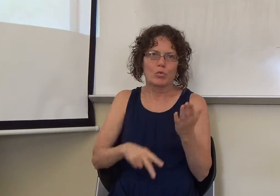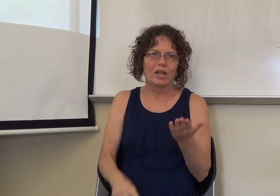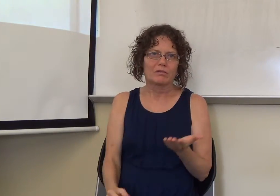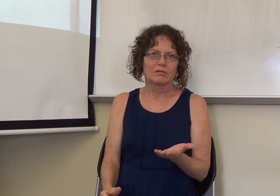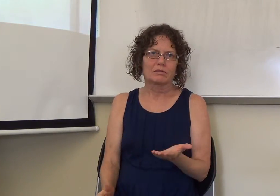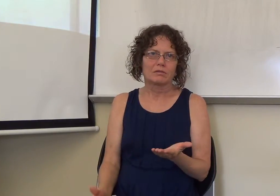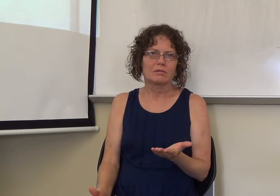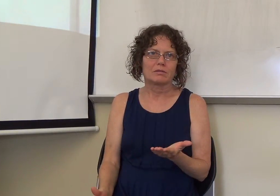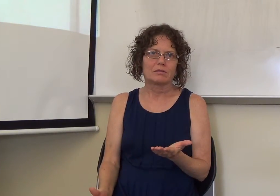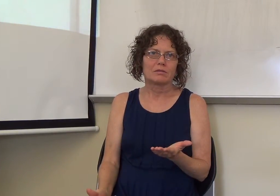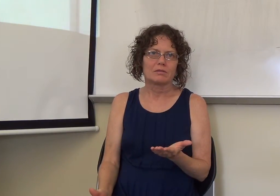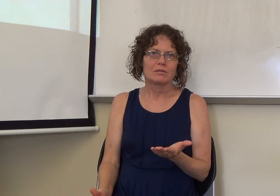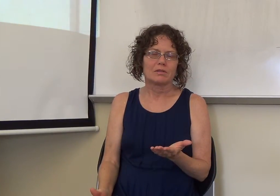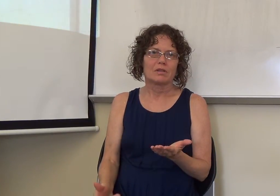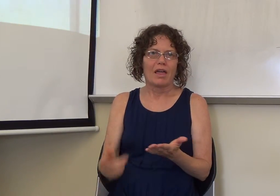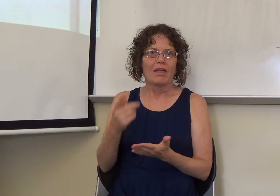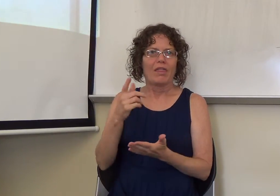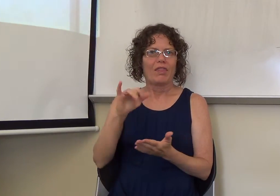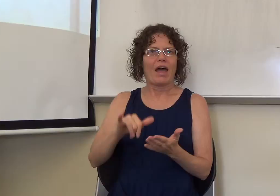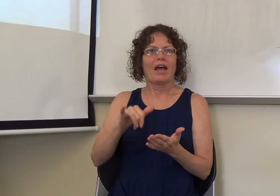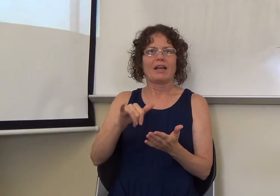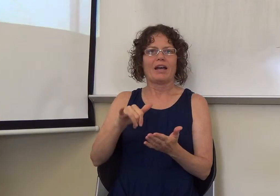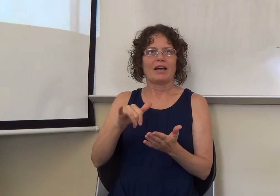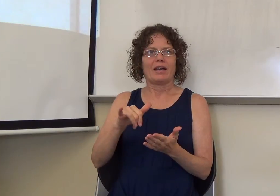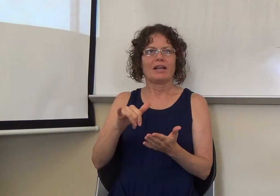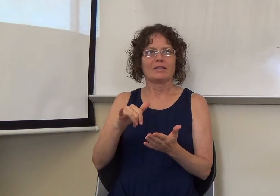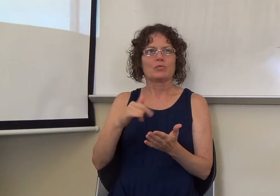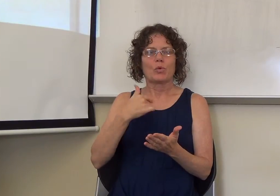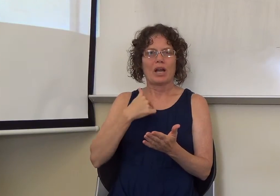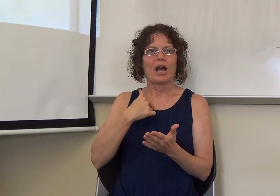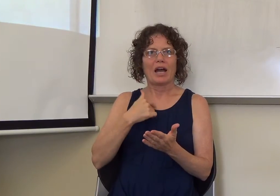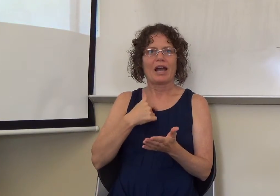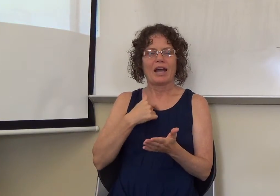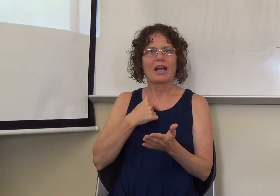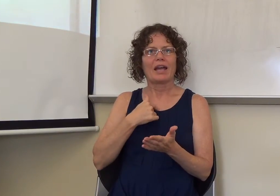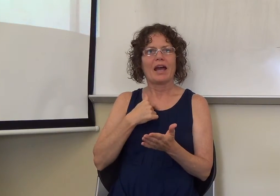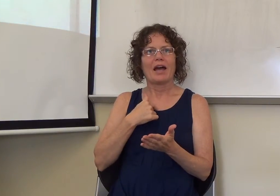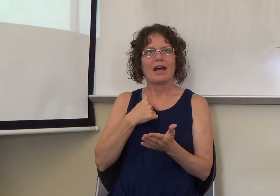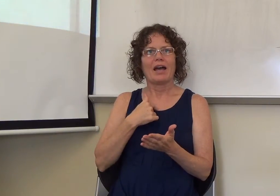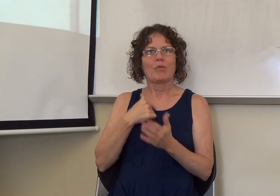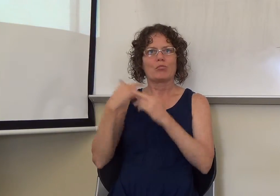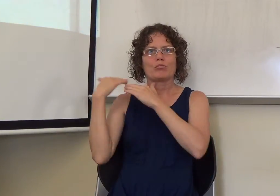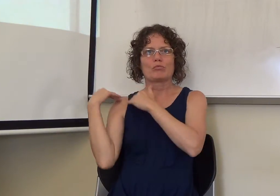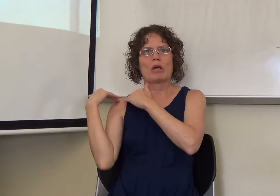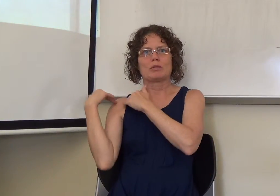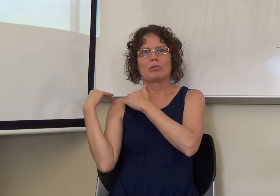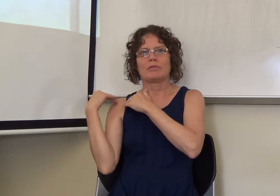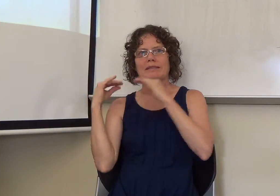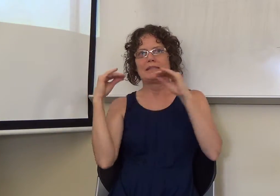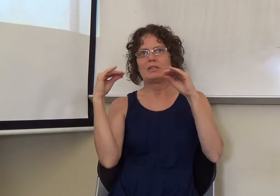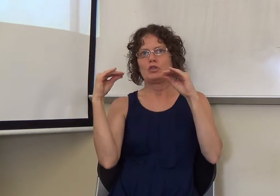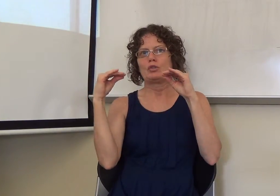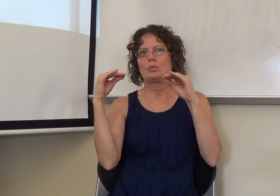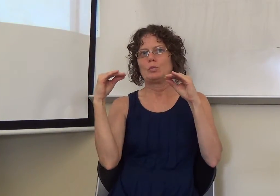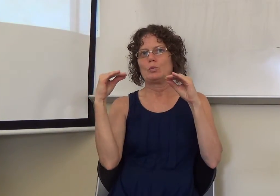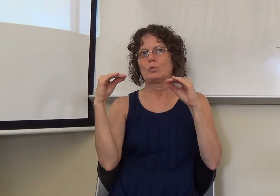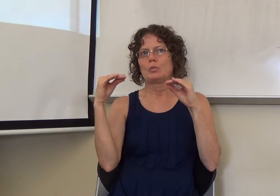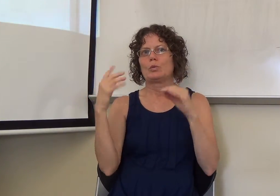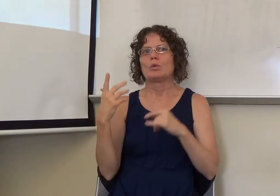that's what I am tasked with doing here, is getting you to the point where you can understand what you're reading